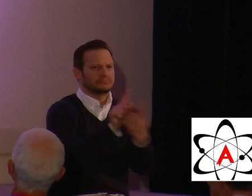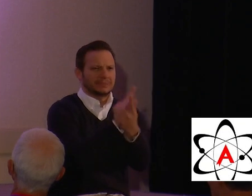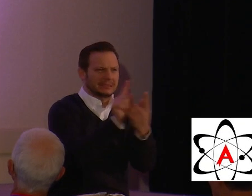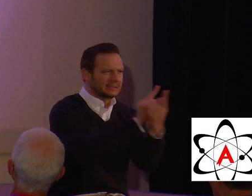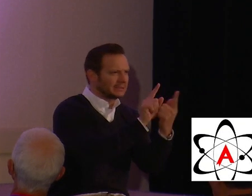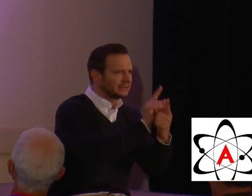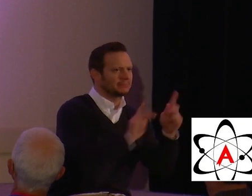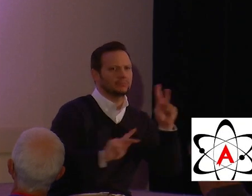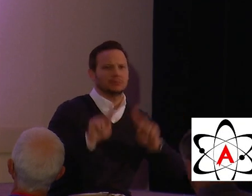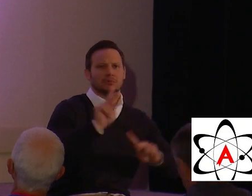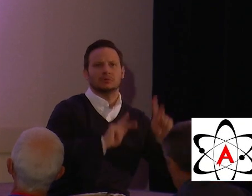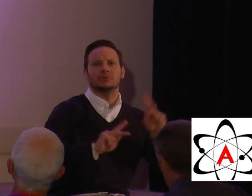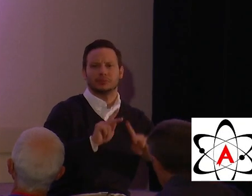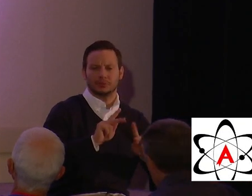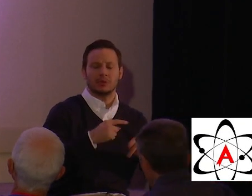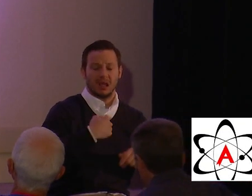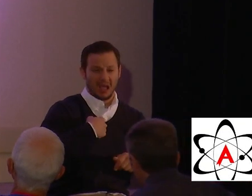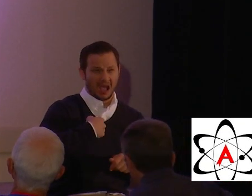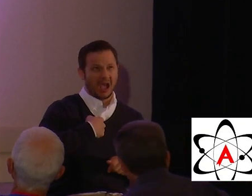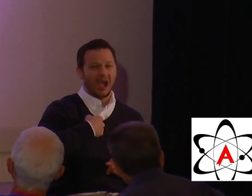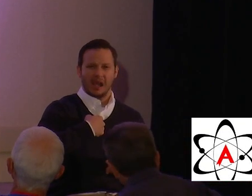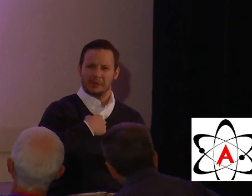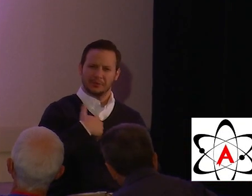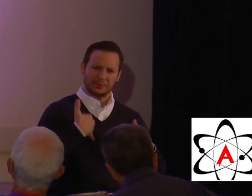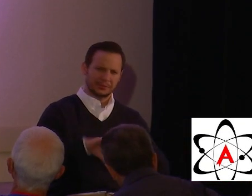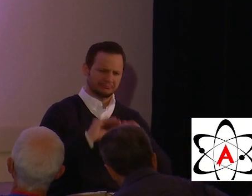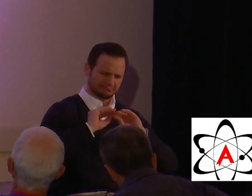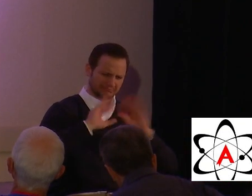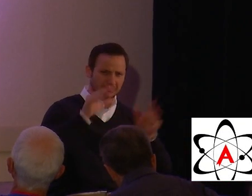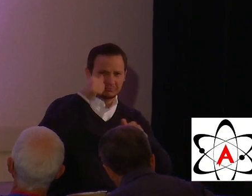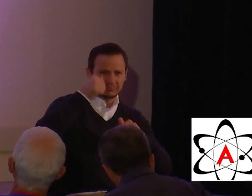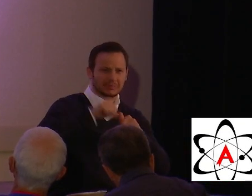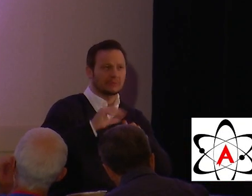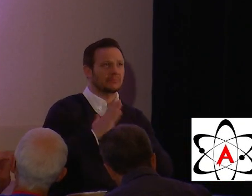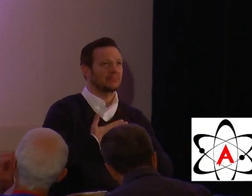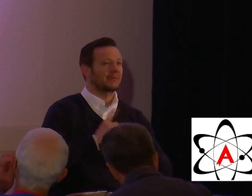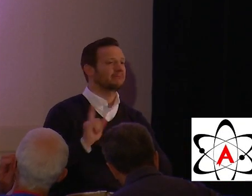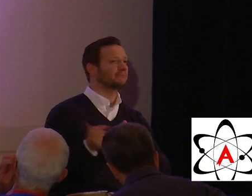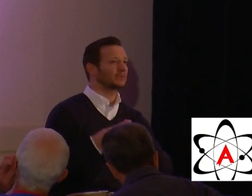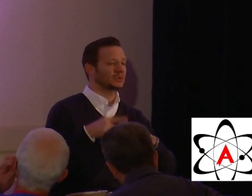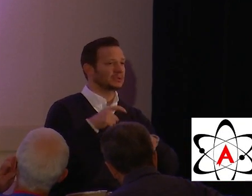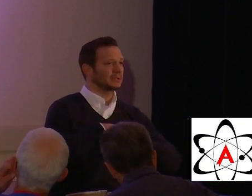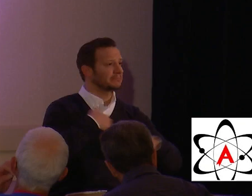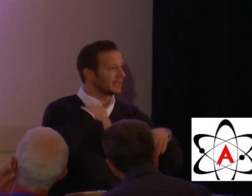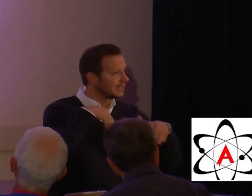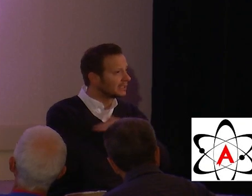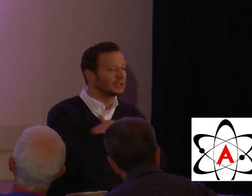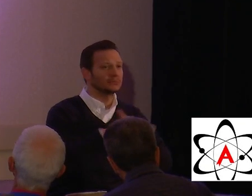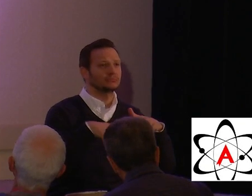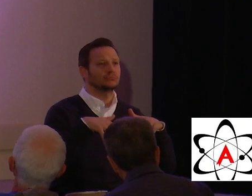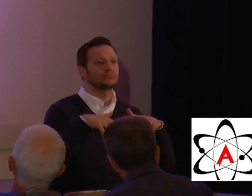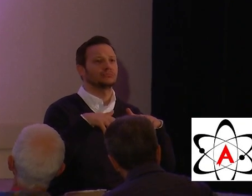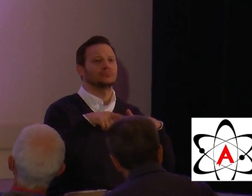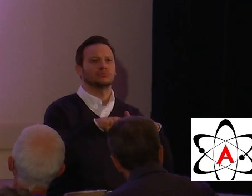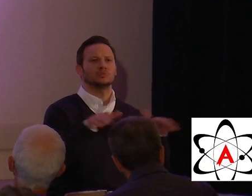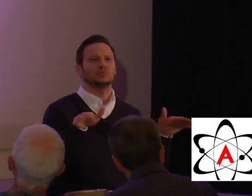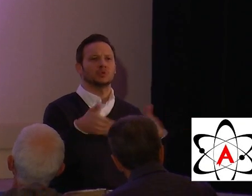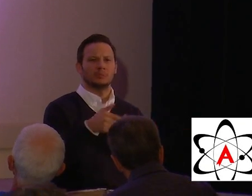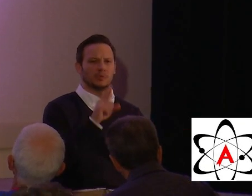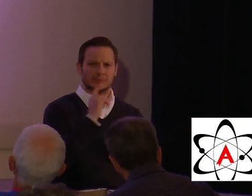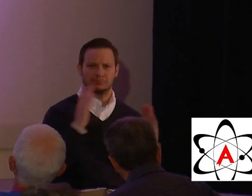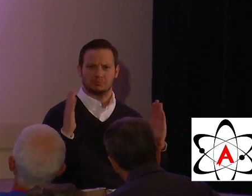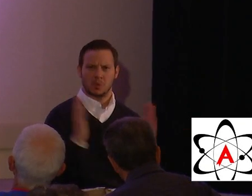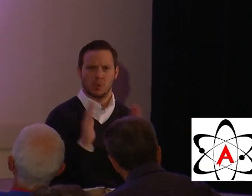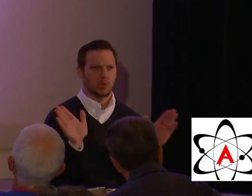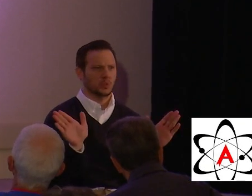you. I still remember very vividly the first time that I walked into a room filled with atheists. It was a room much smaller than this,